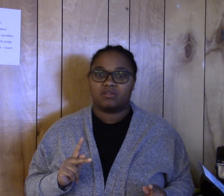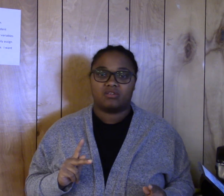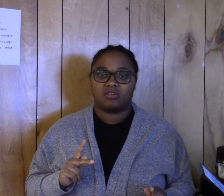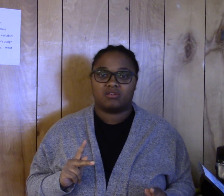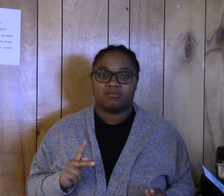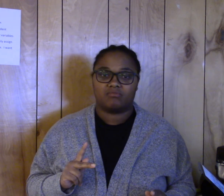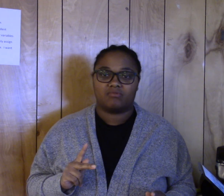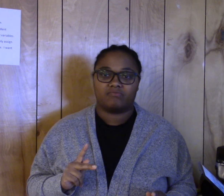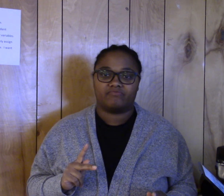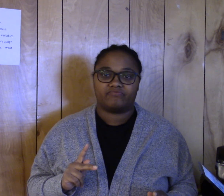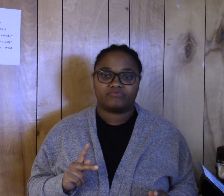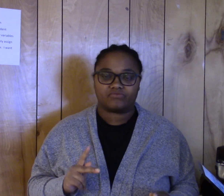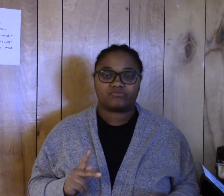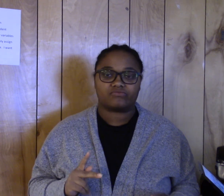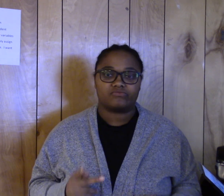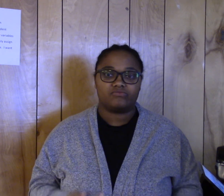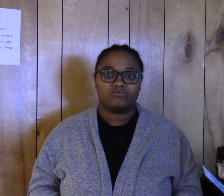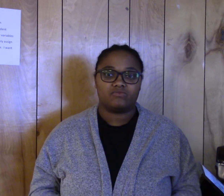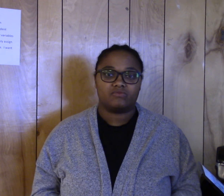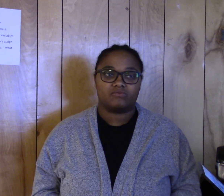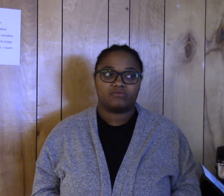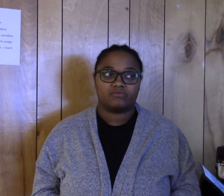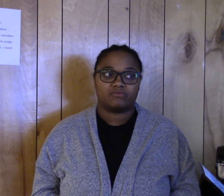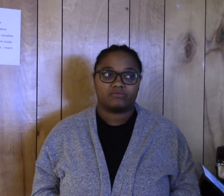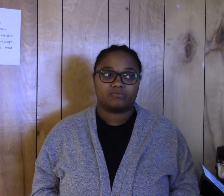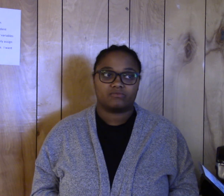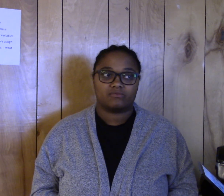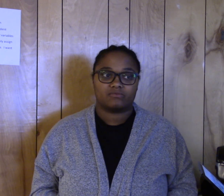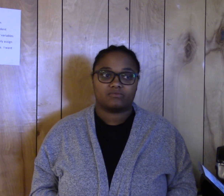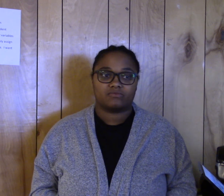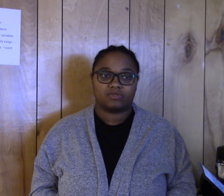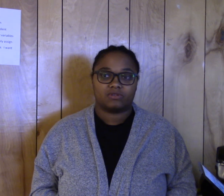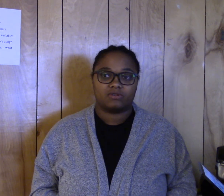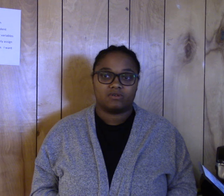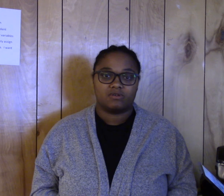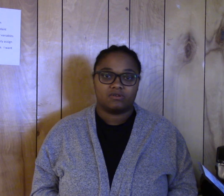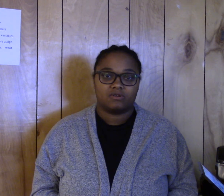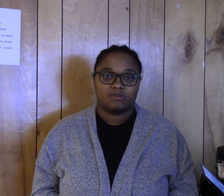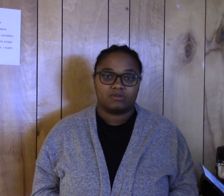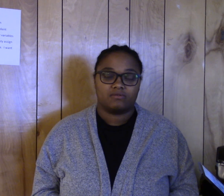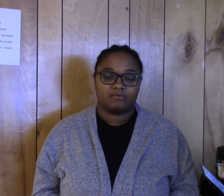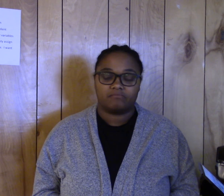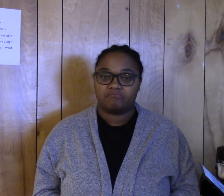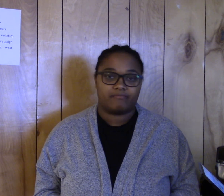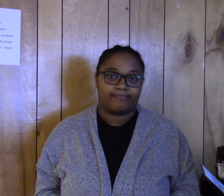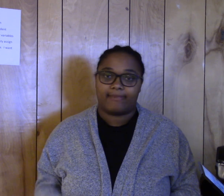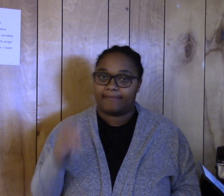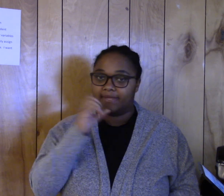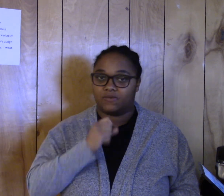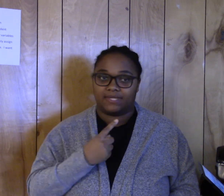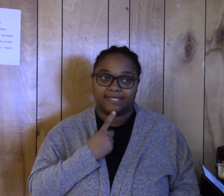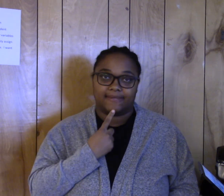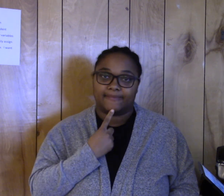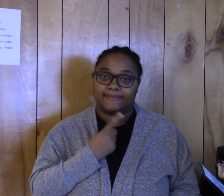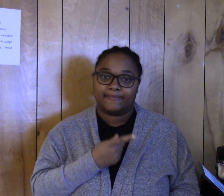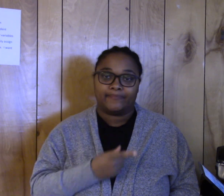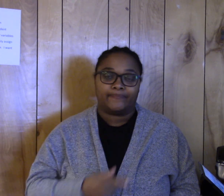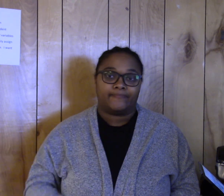know, all these offices and it's blank. So, you know, I didn't vote on that one. But all kinds